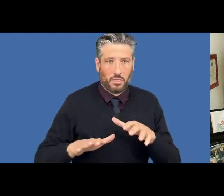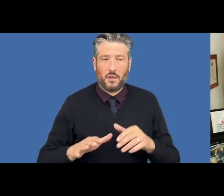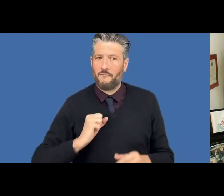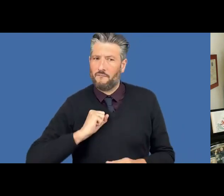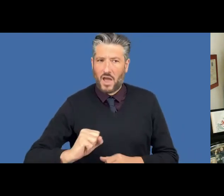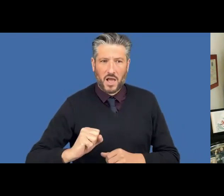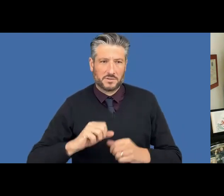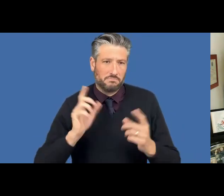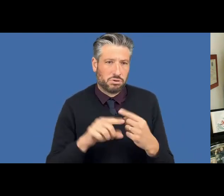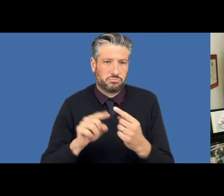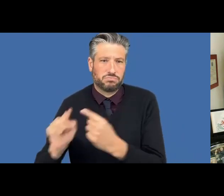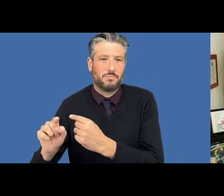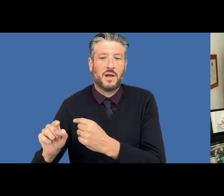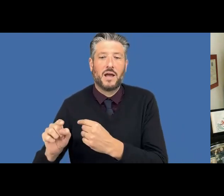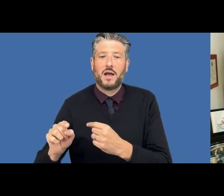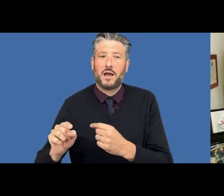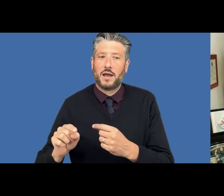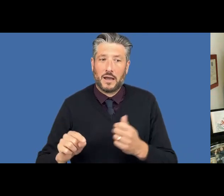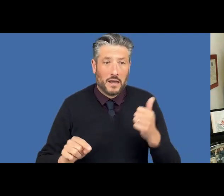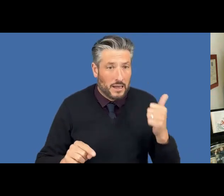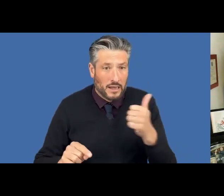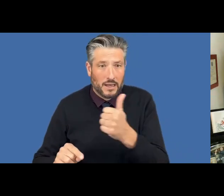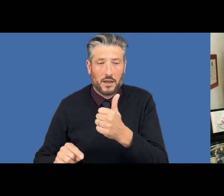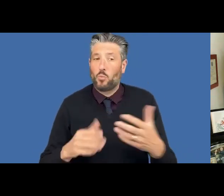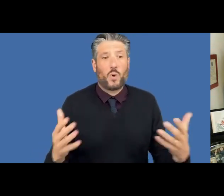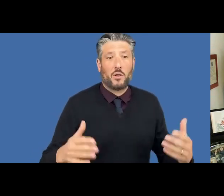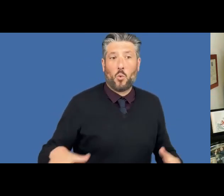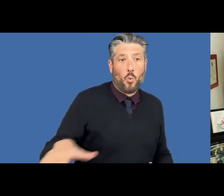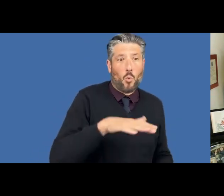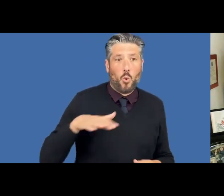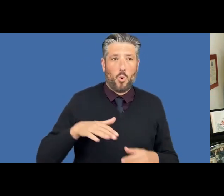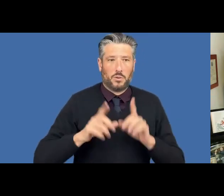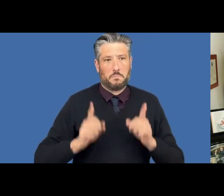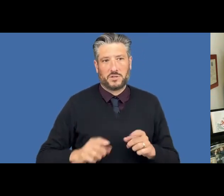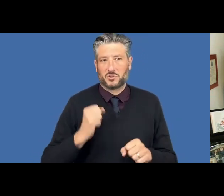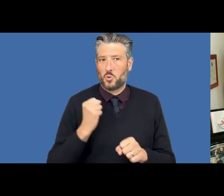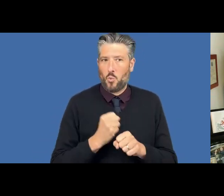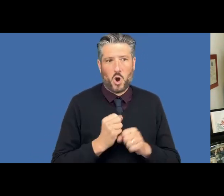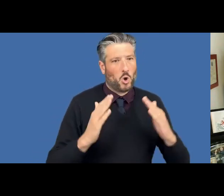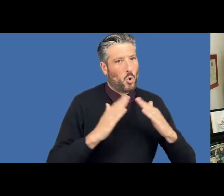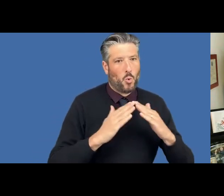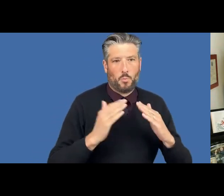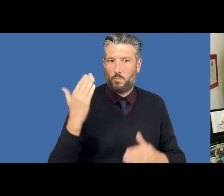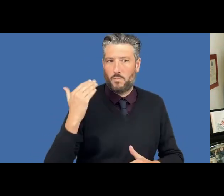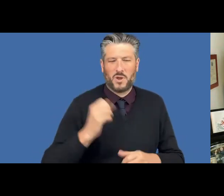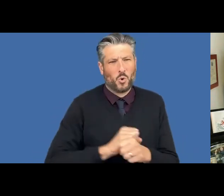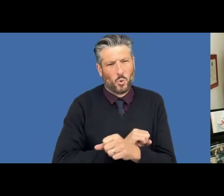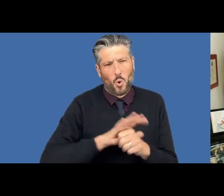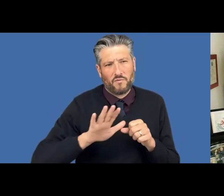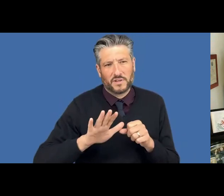go 100% home working because we had to, we've sometimes deployed technology